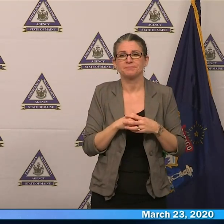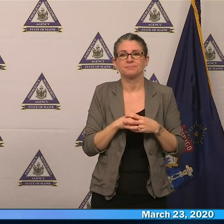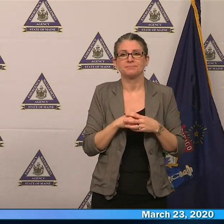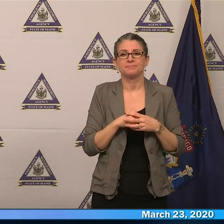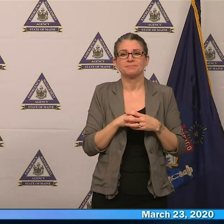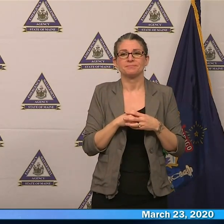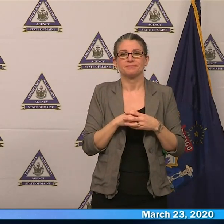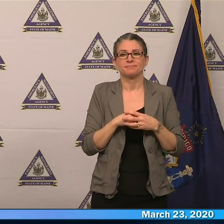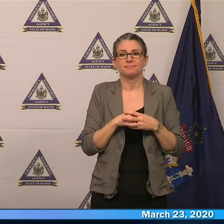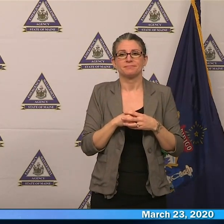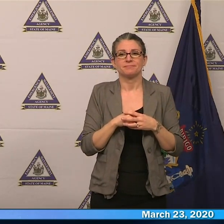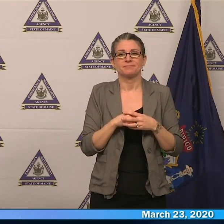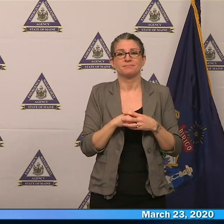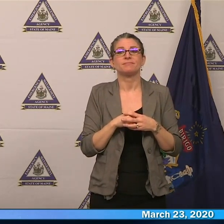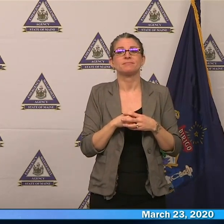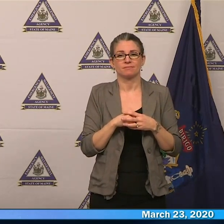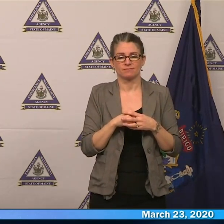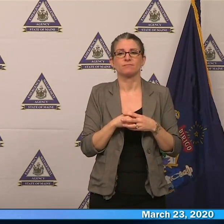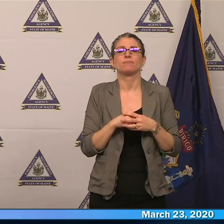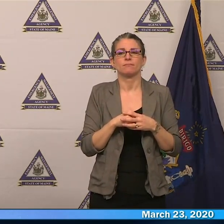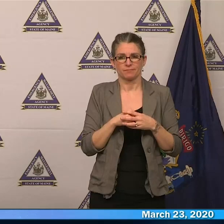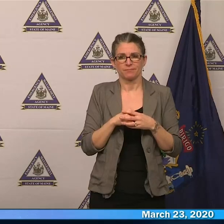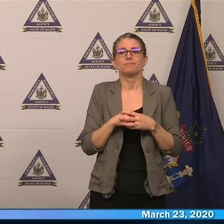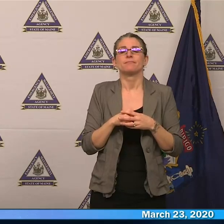COVID-19 has been affecting all of our lives.